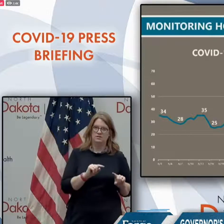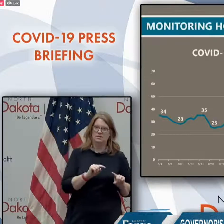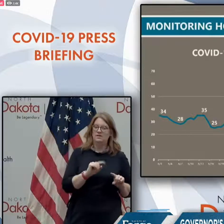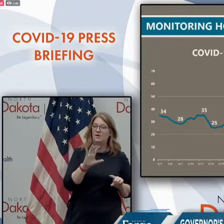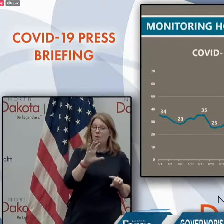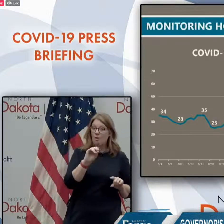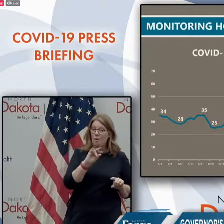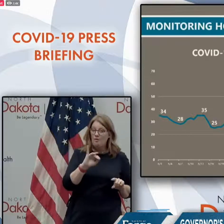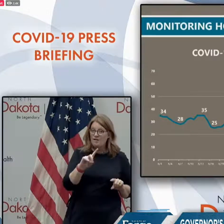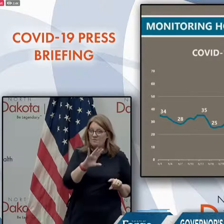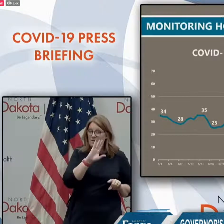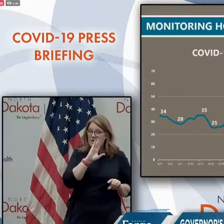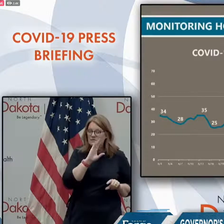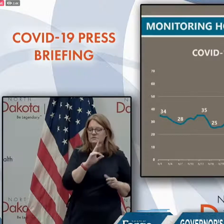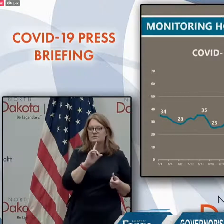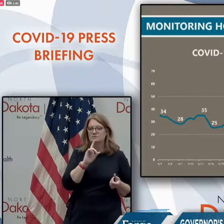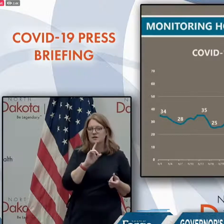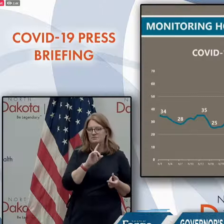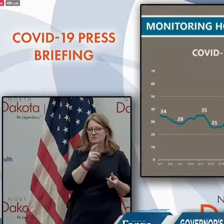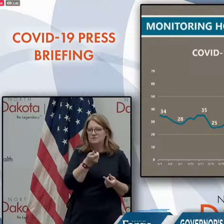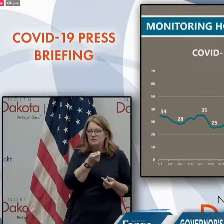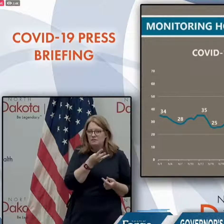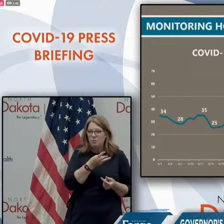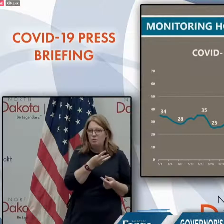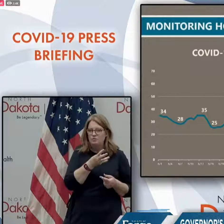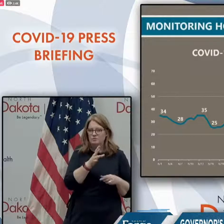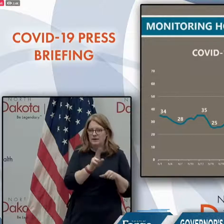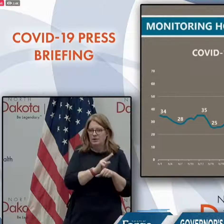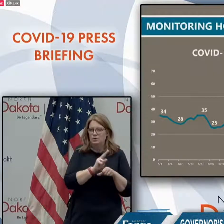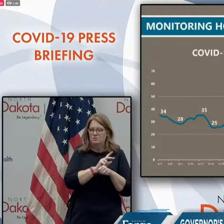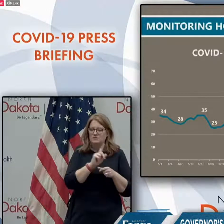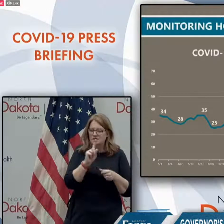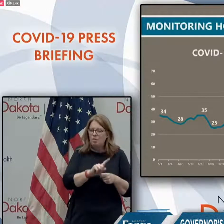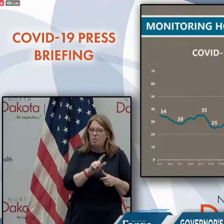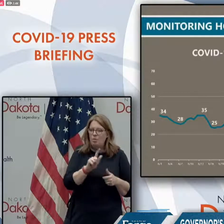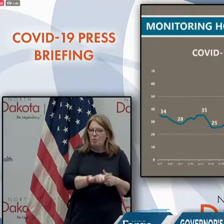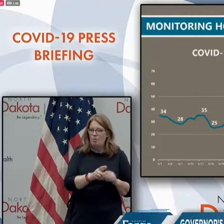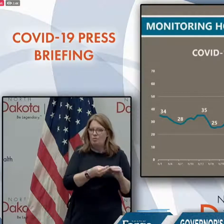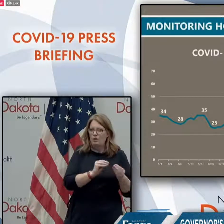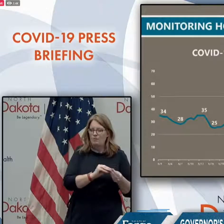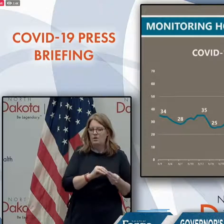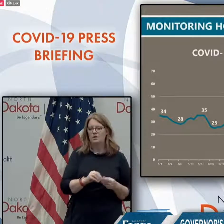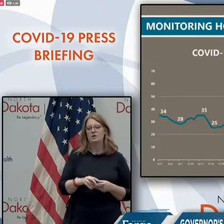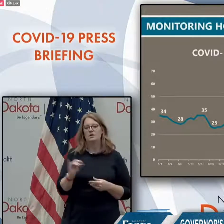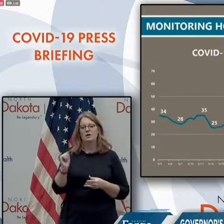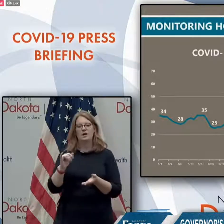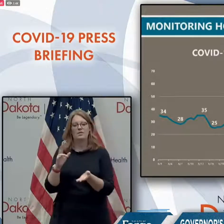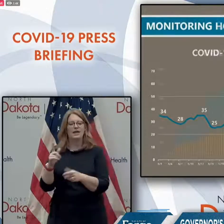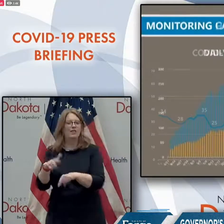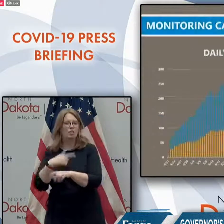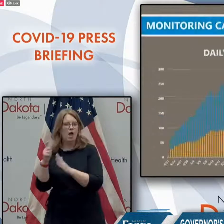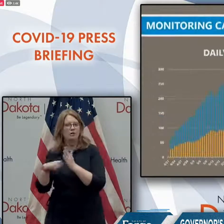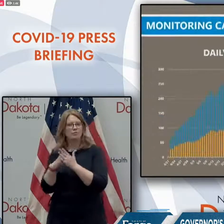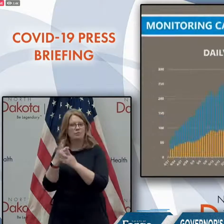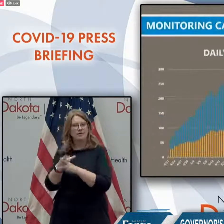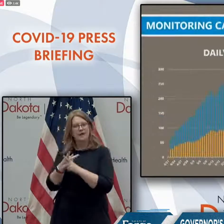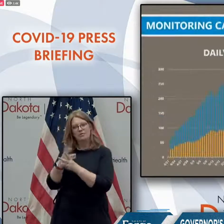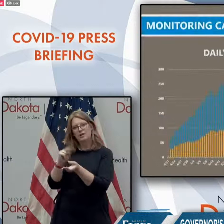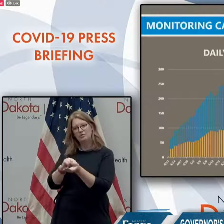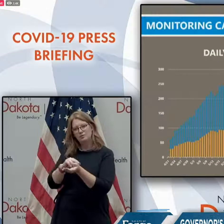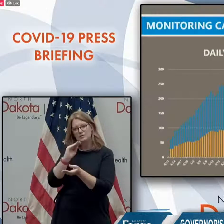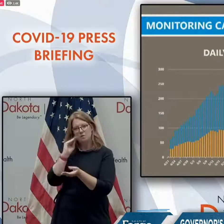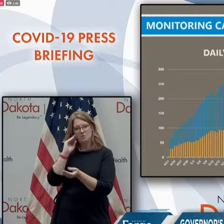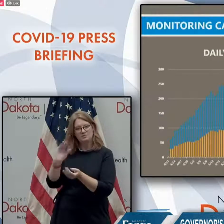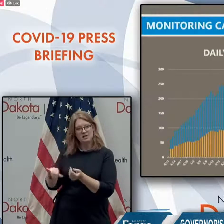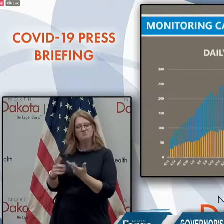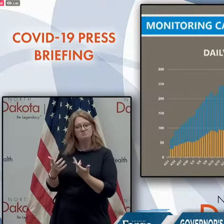the hospital beds in the state being utilized. When we take a look at long-term care, we continue to be in